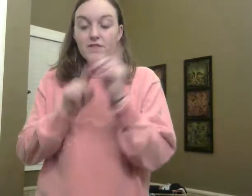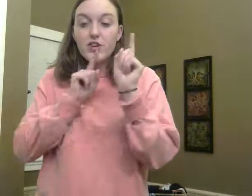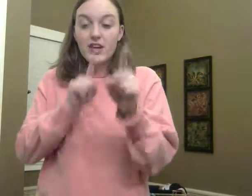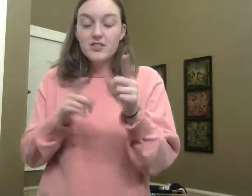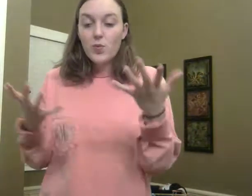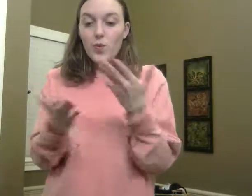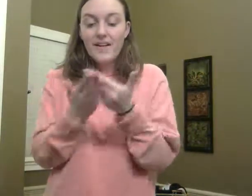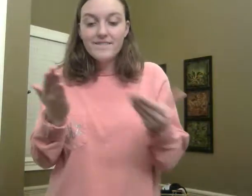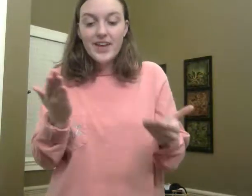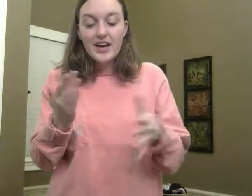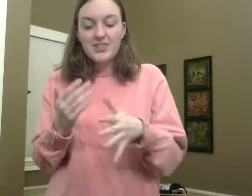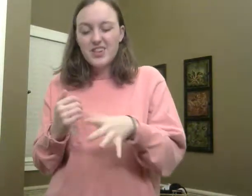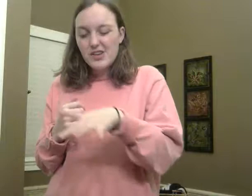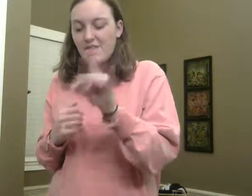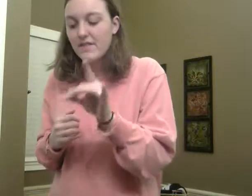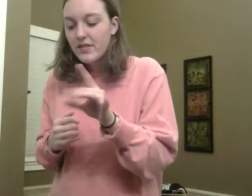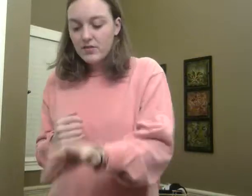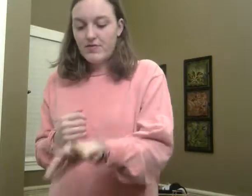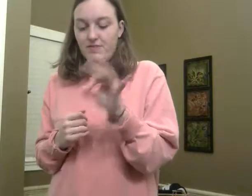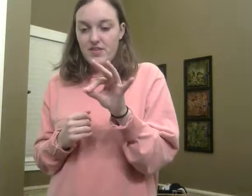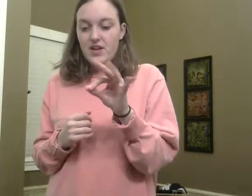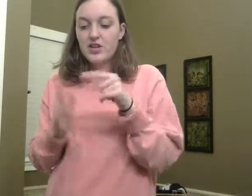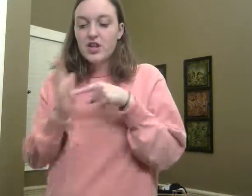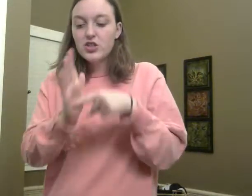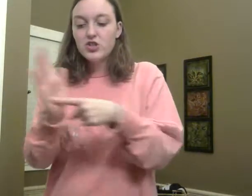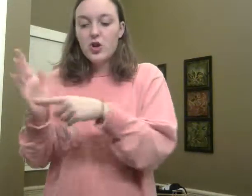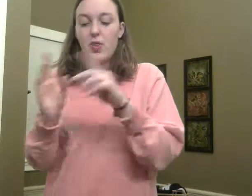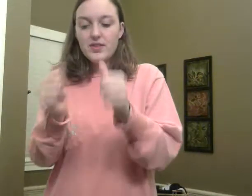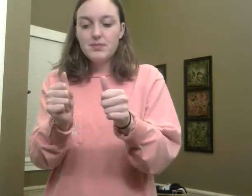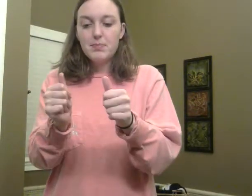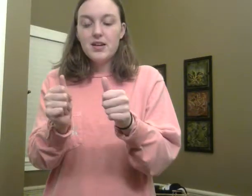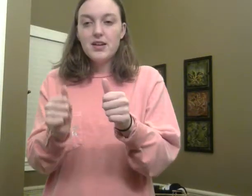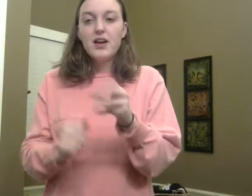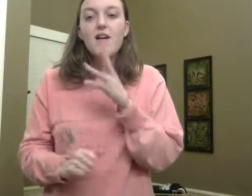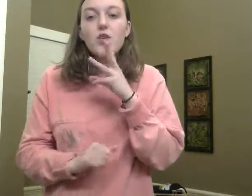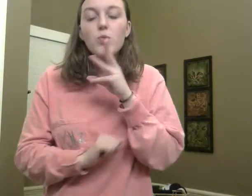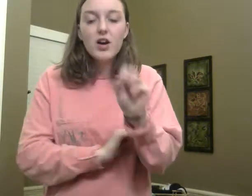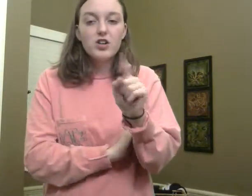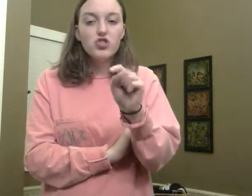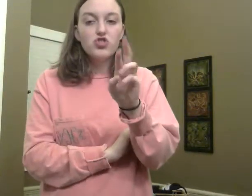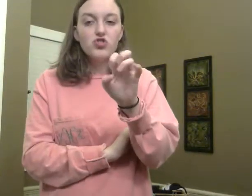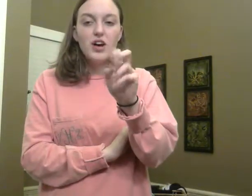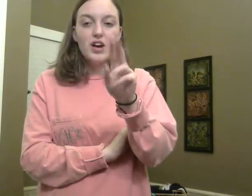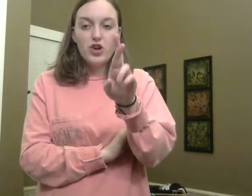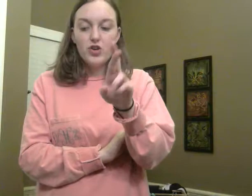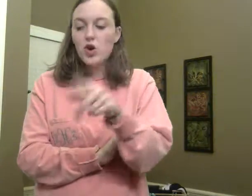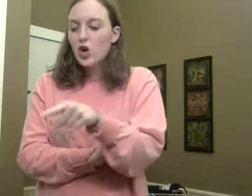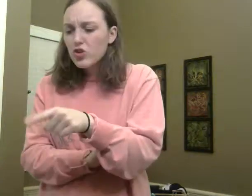the speed of a water strider? Abby has an answer. Share it, Abby. What did you see?